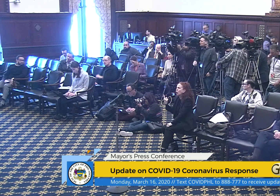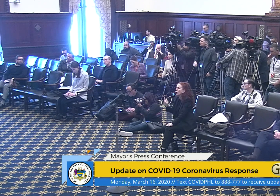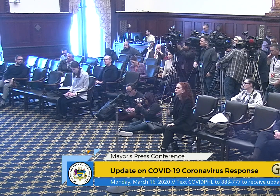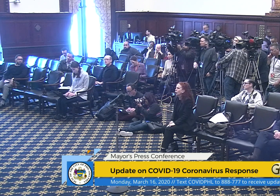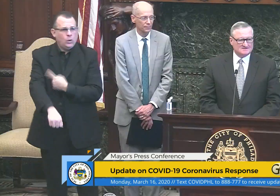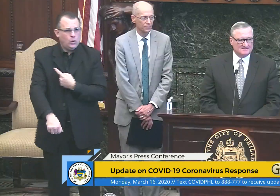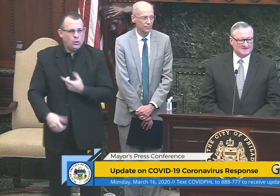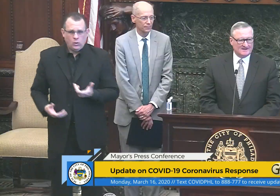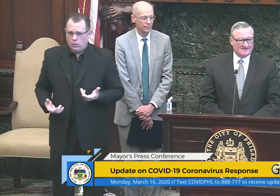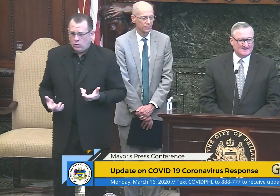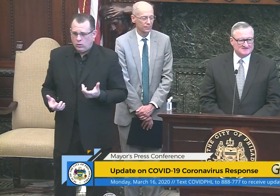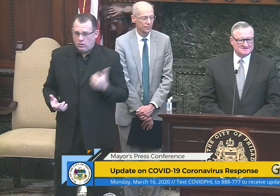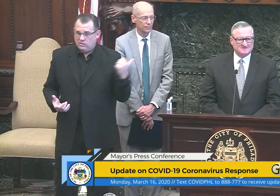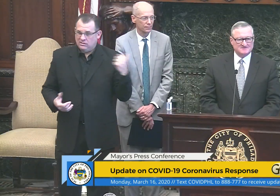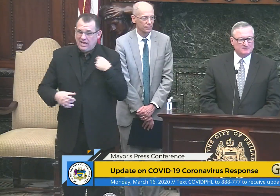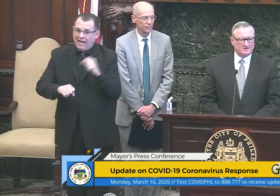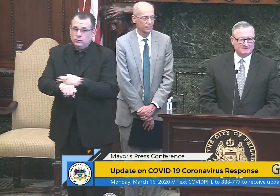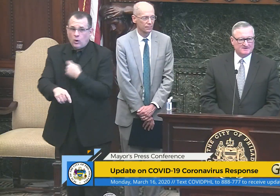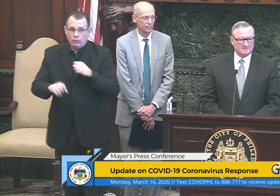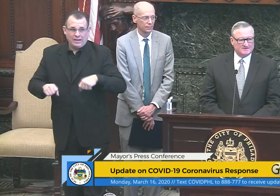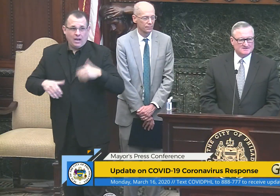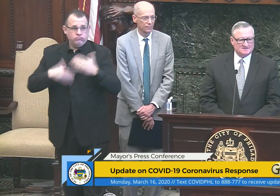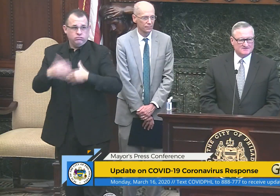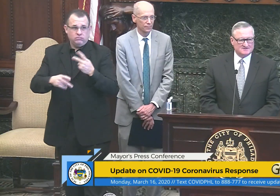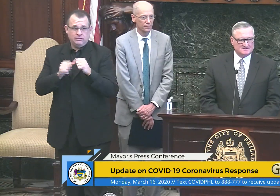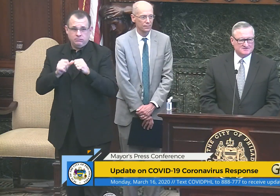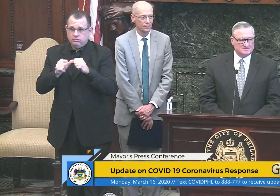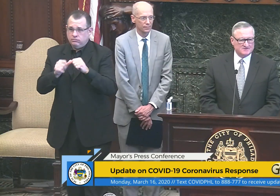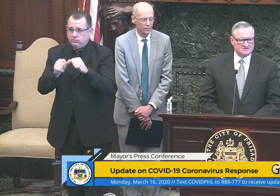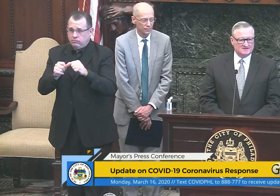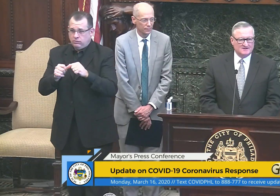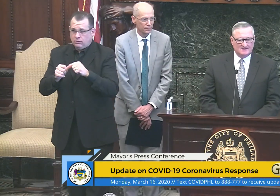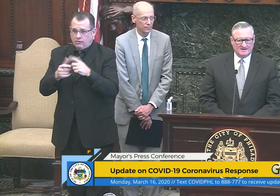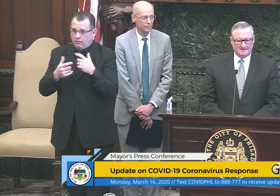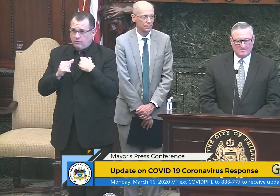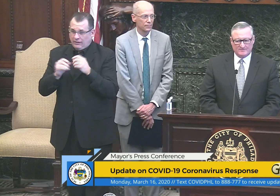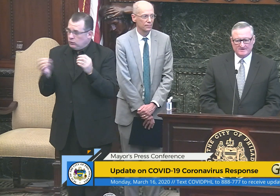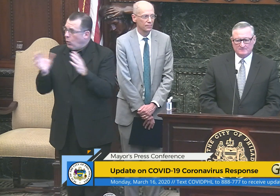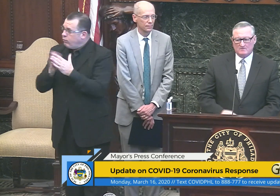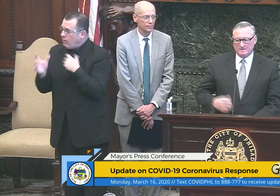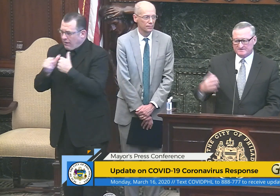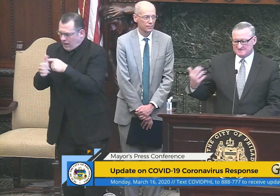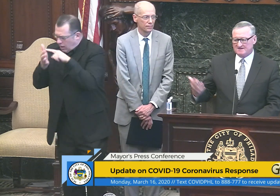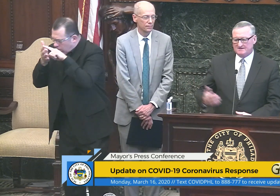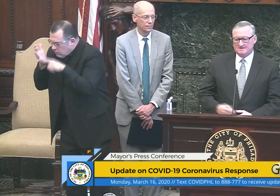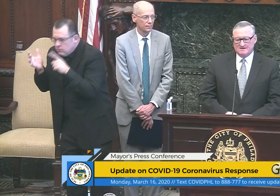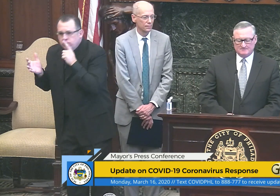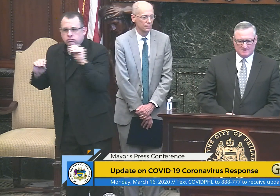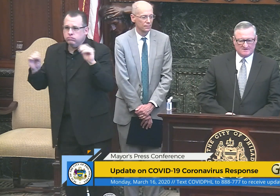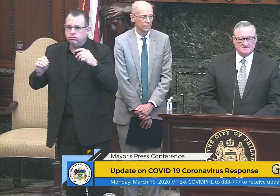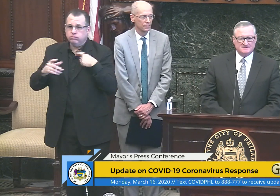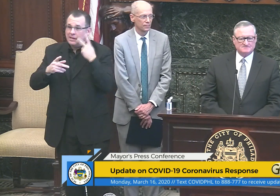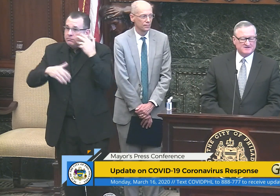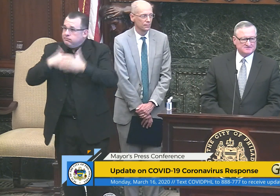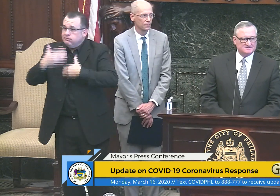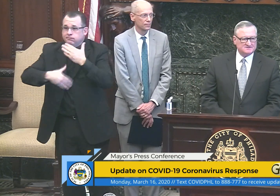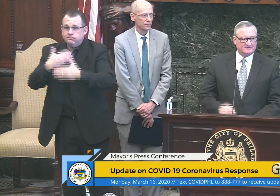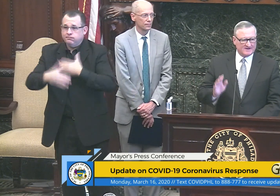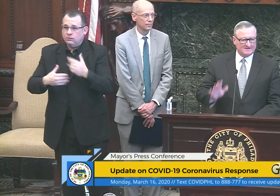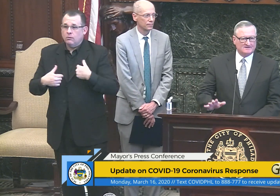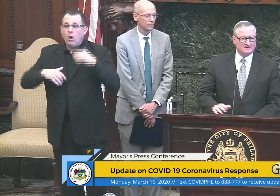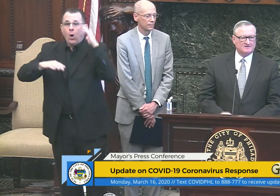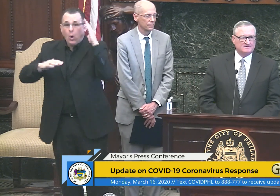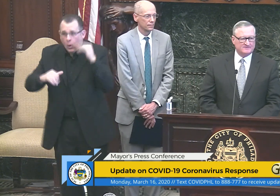As long as it takes. I mean, again, there's no playbook with this situation, and hopefully what we'll see because of these measures